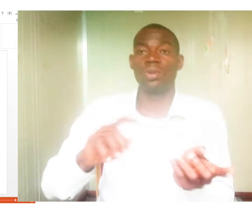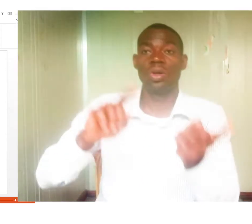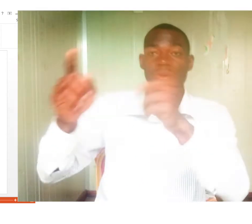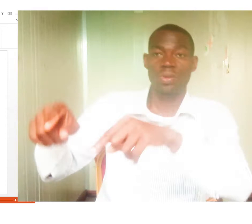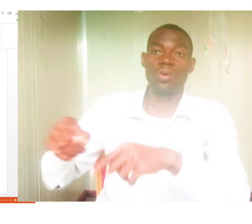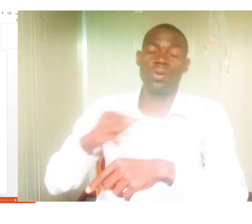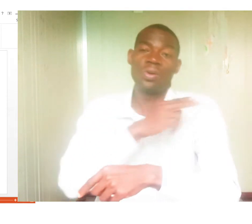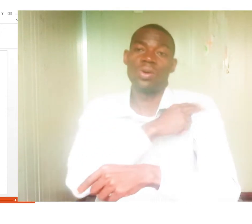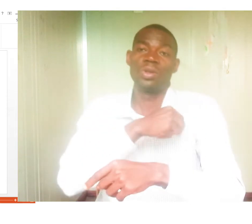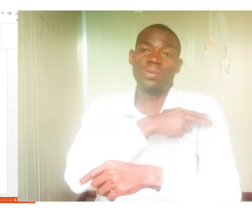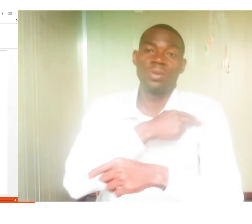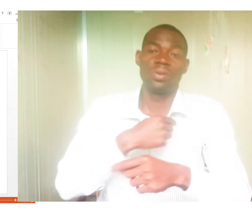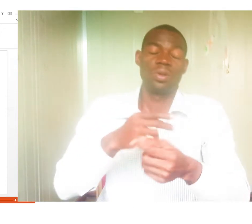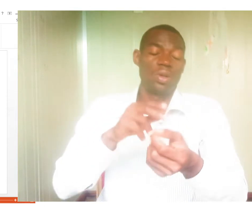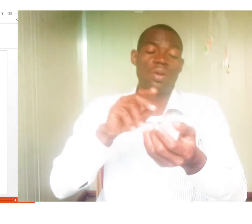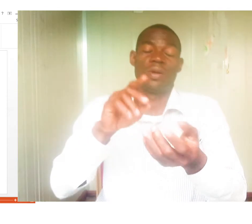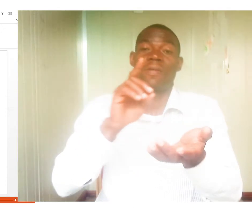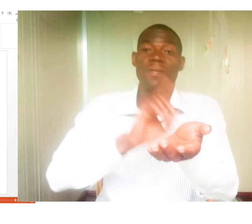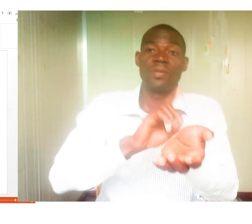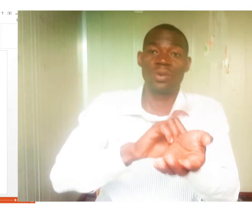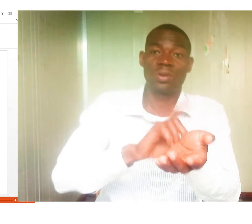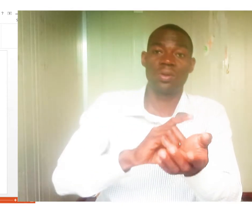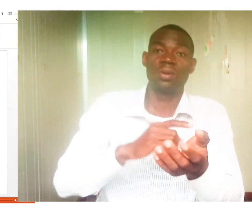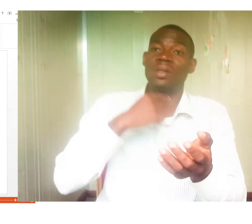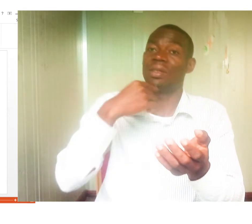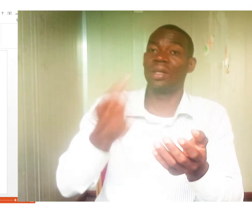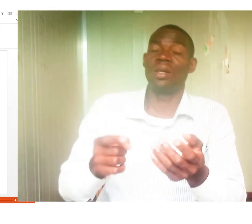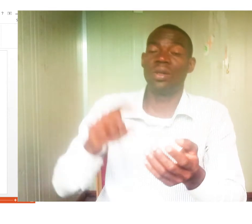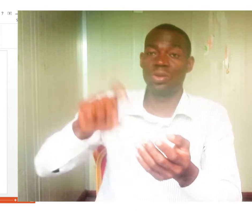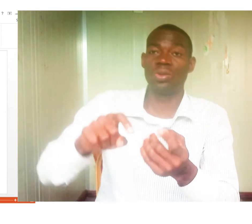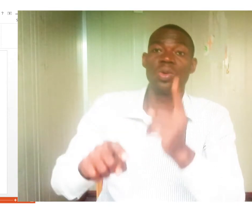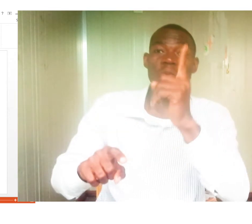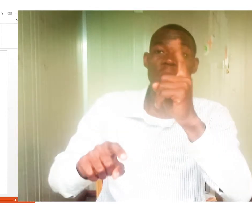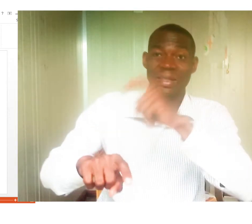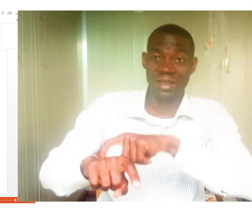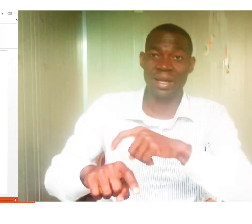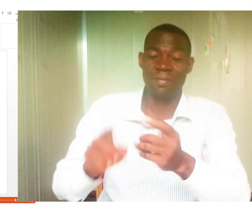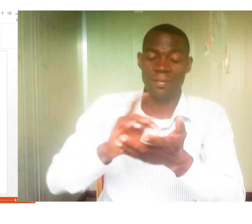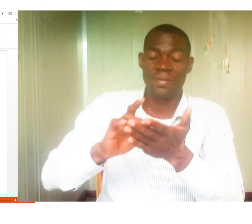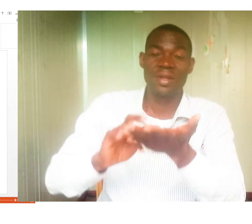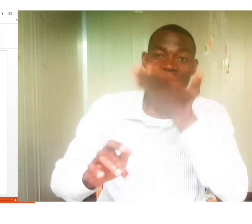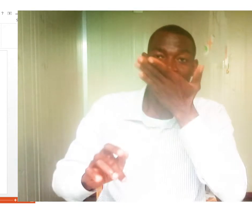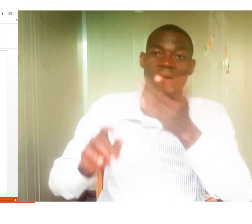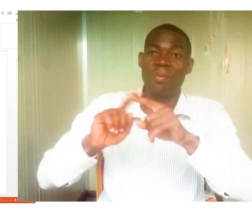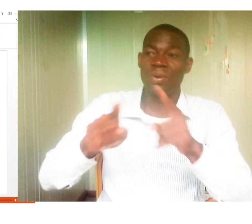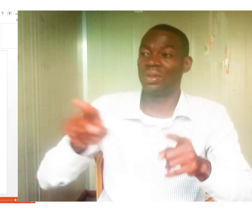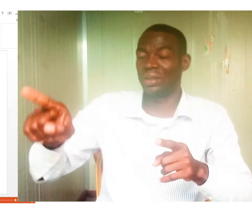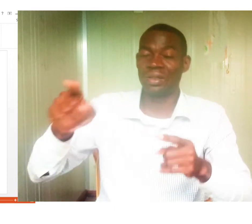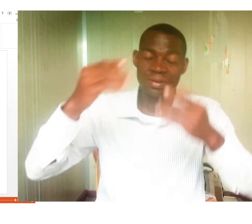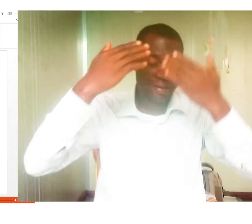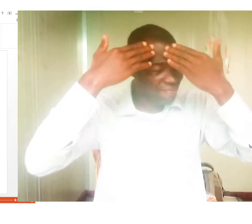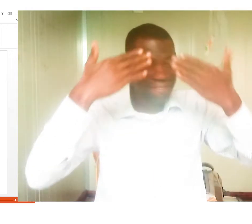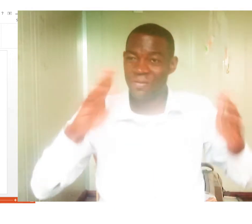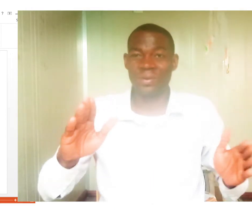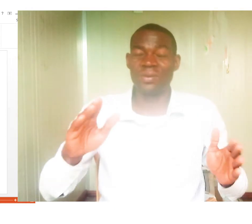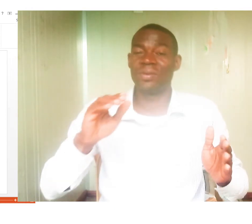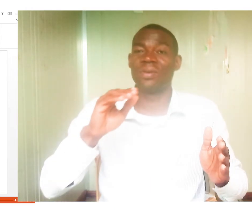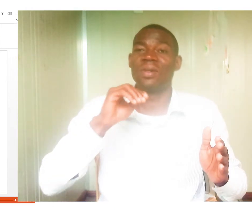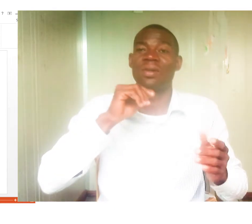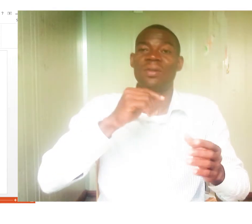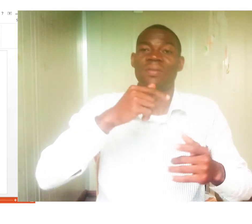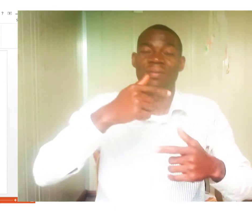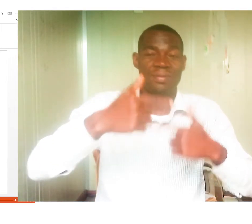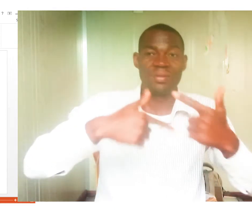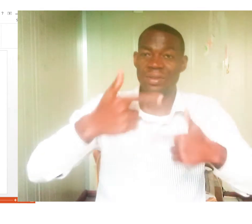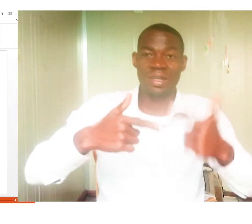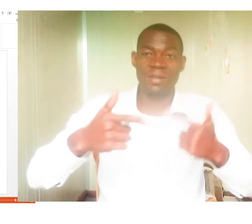serious health problems. It took the family to take them back to the